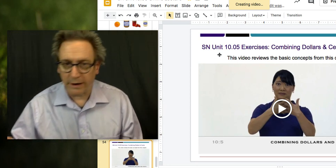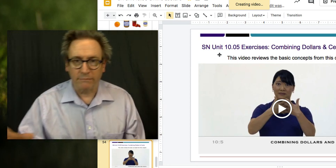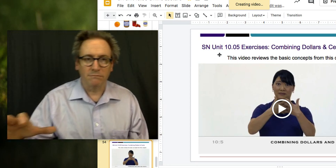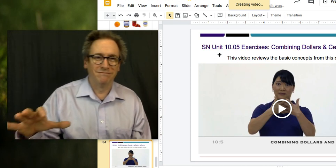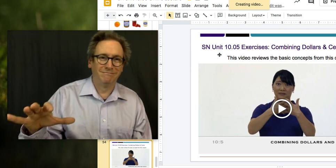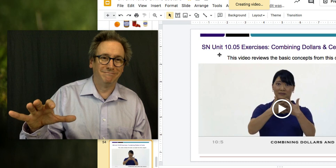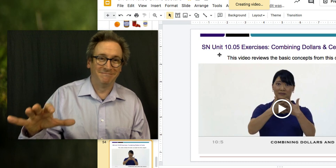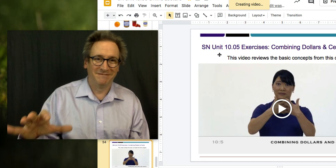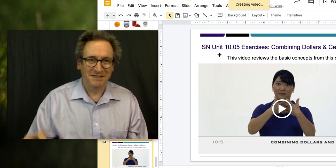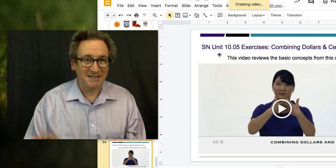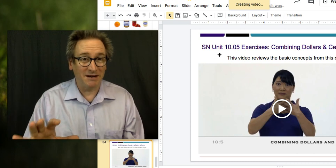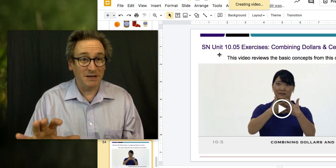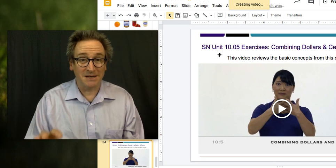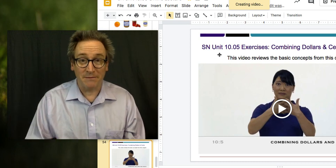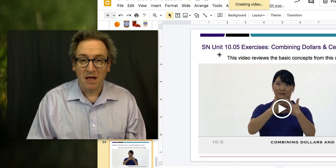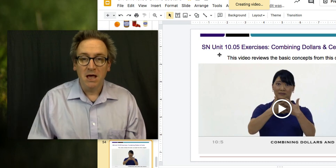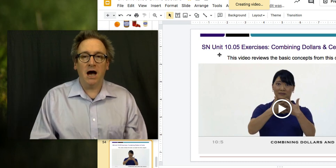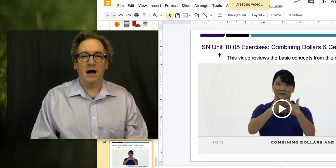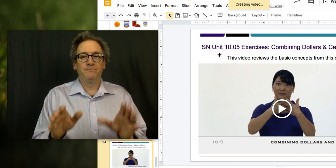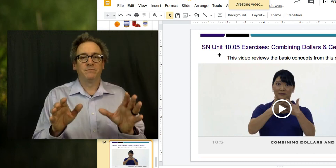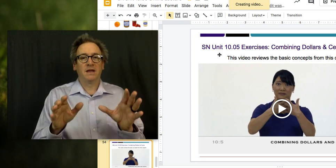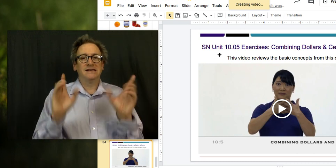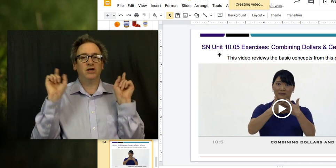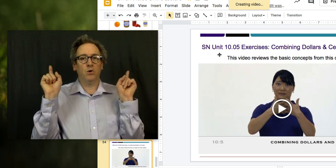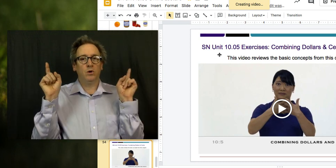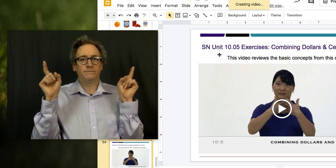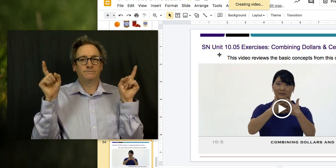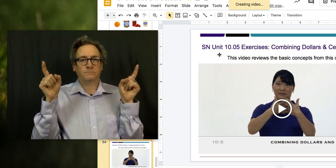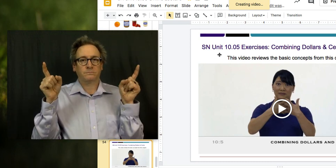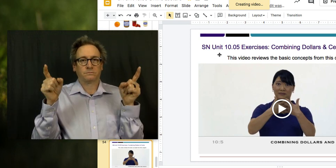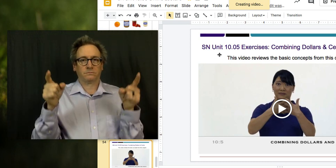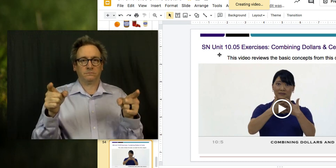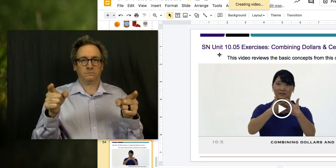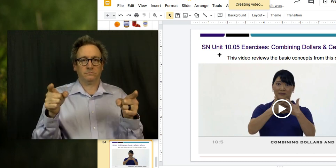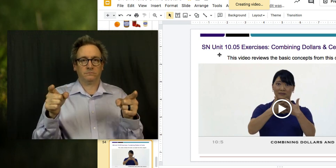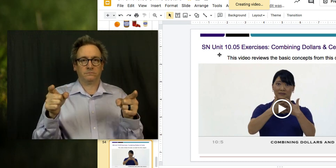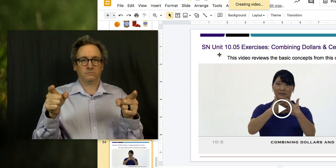All right. Kind of moved. So